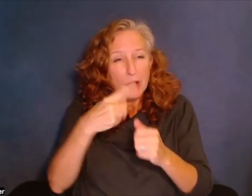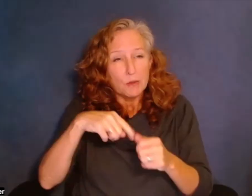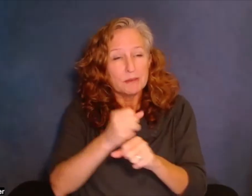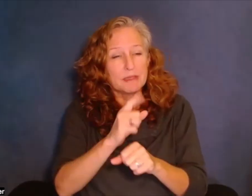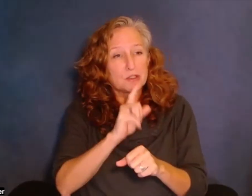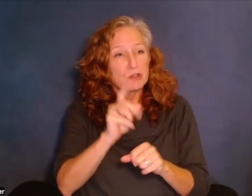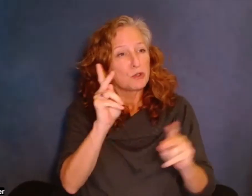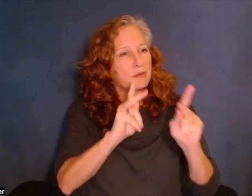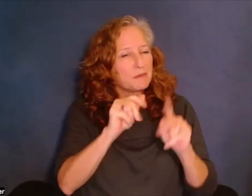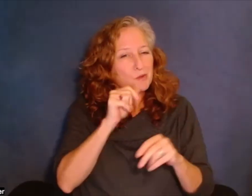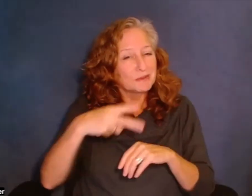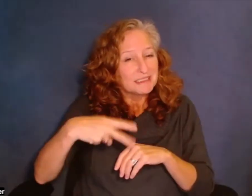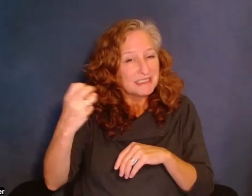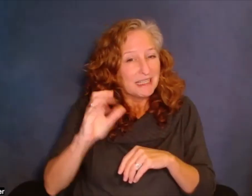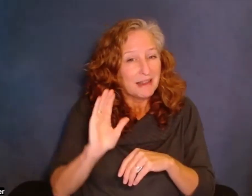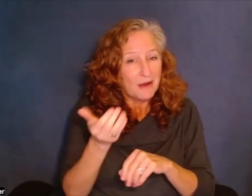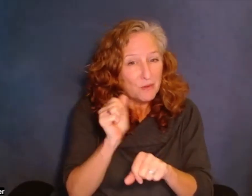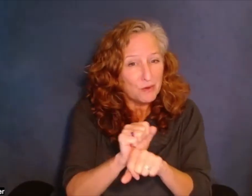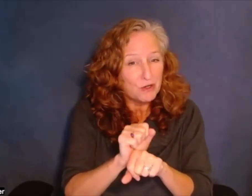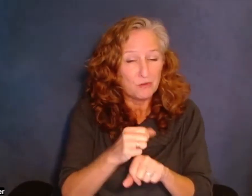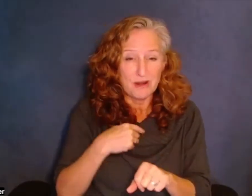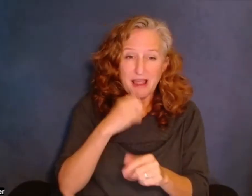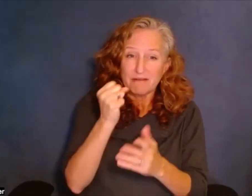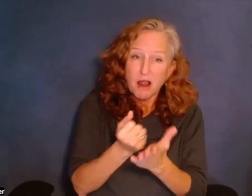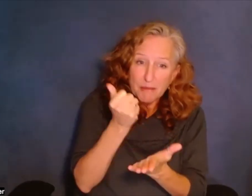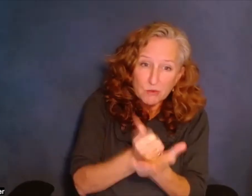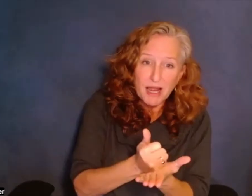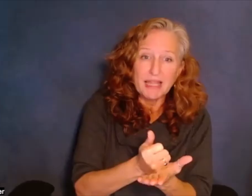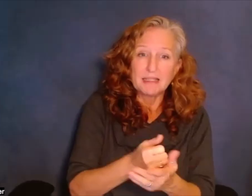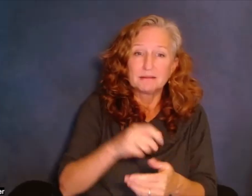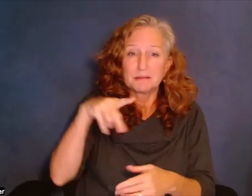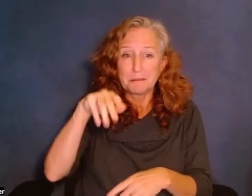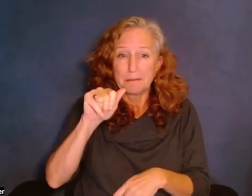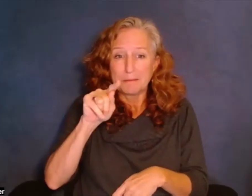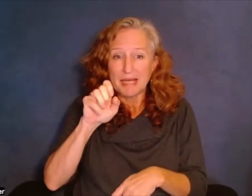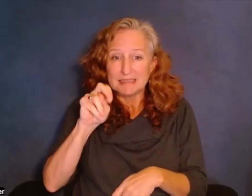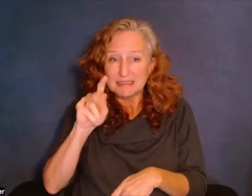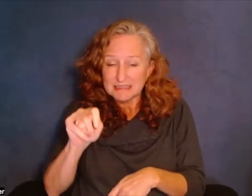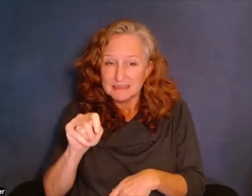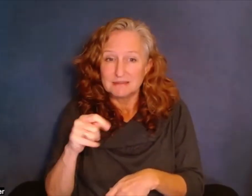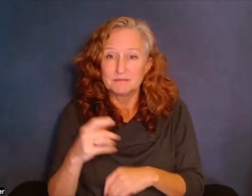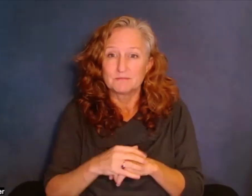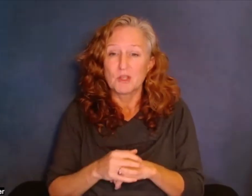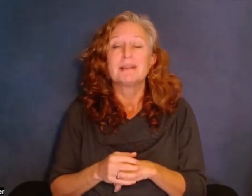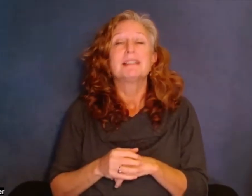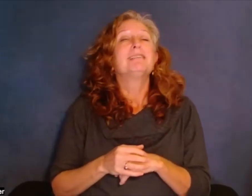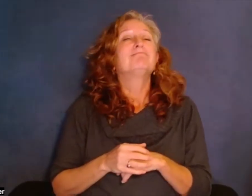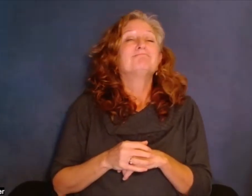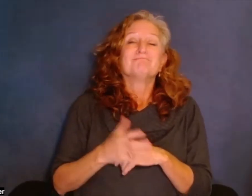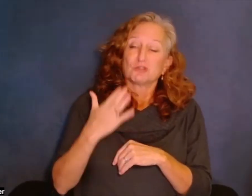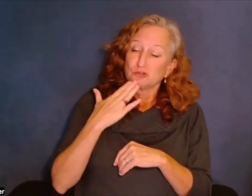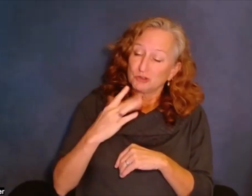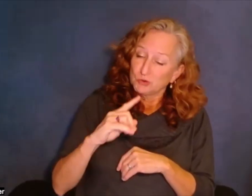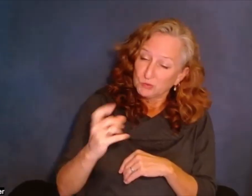you plan to try this week to grow your social media presence. Maybe it's setting up your Canva brand